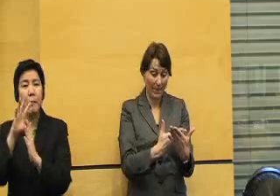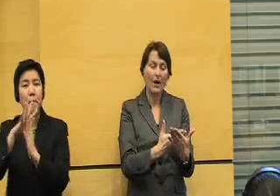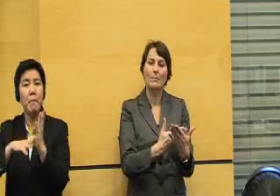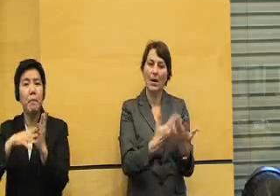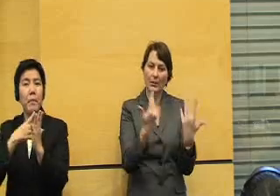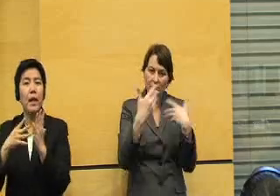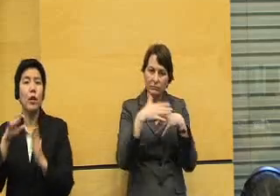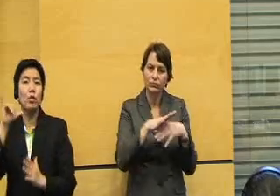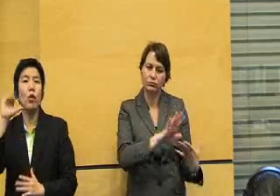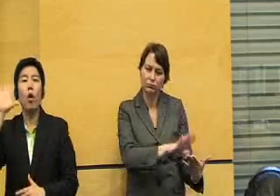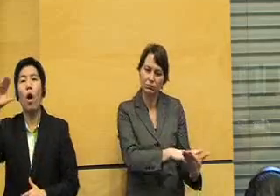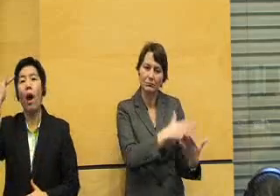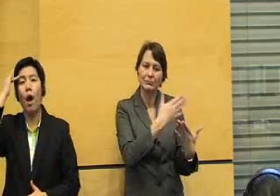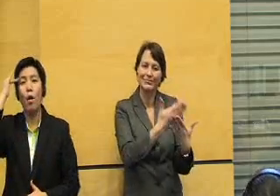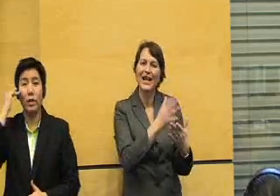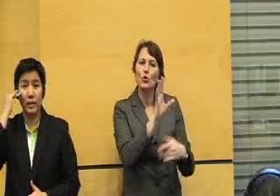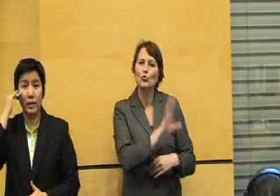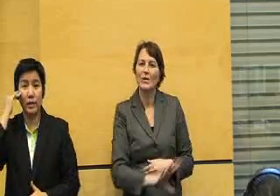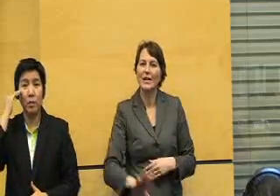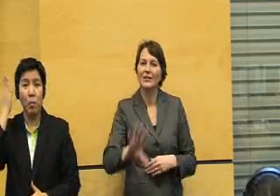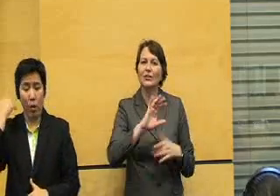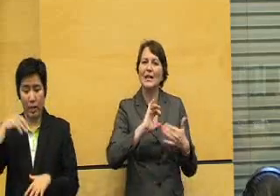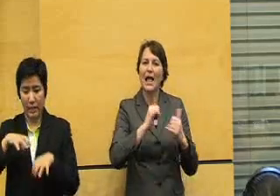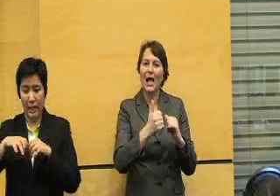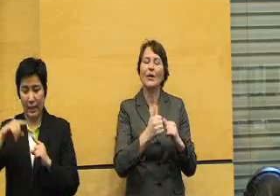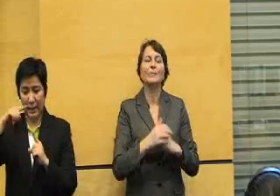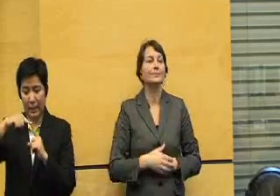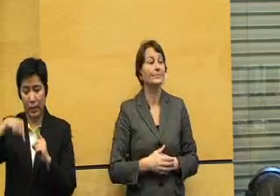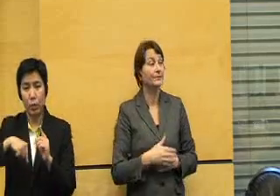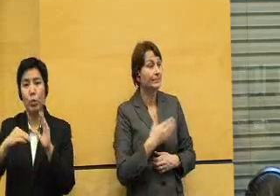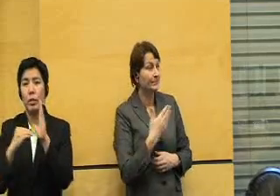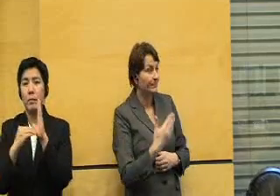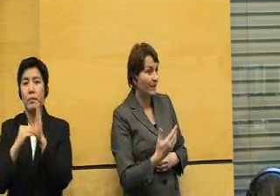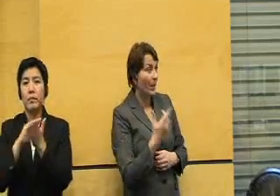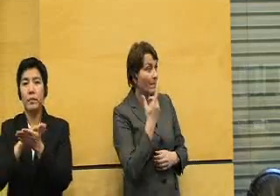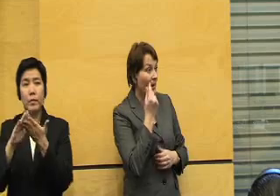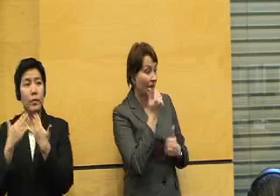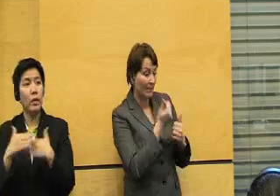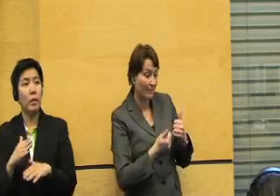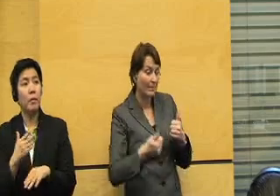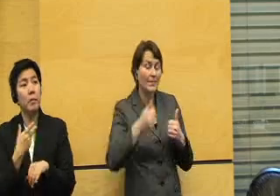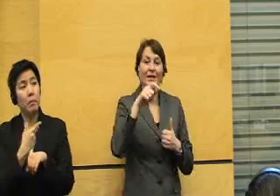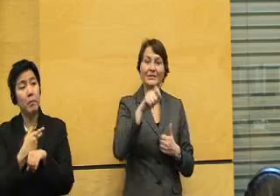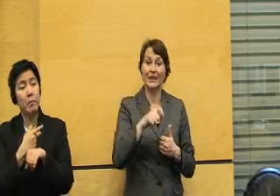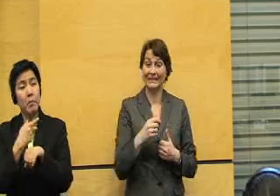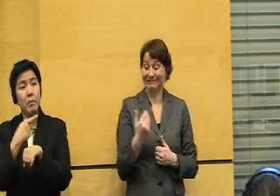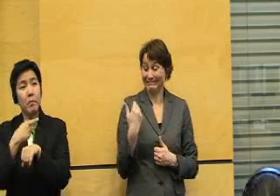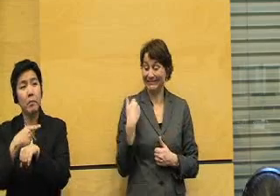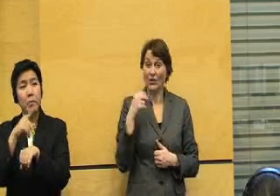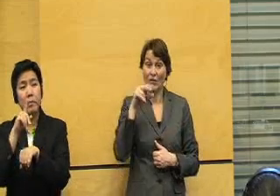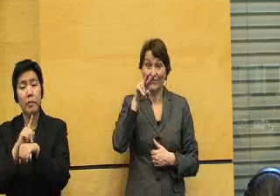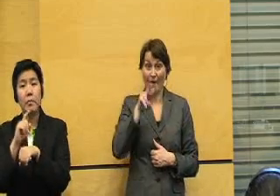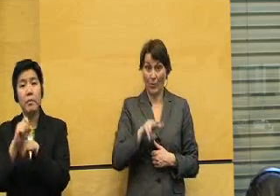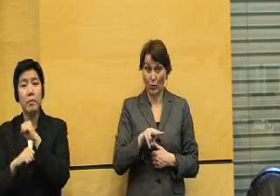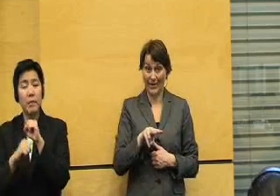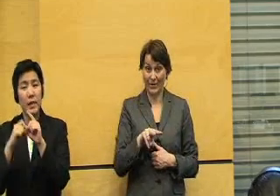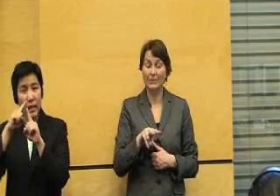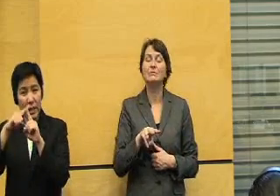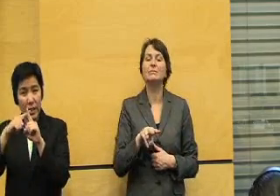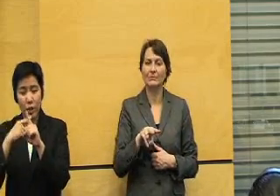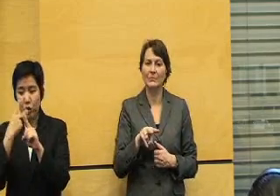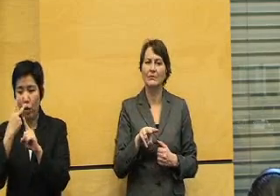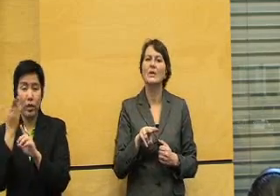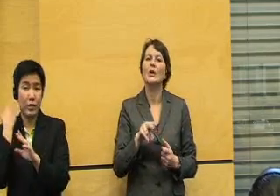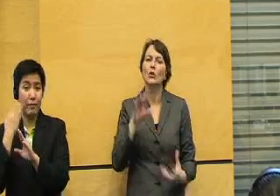with disability in the region. Madam Chair, as of February this year, the total number of persons